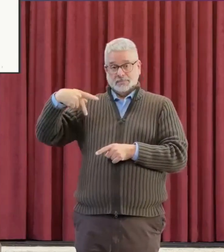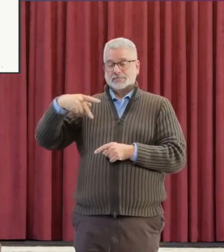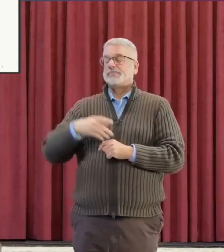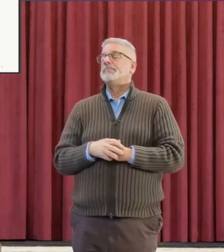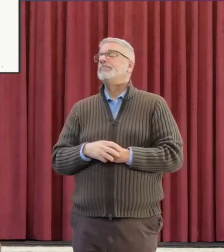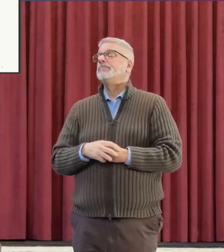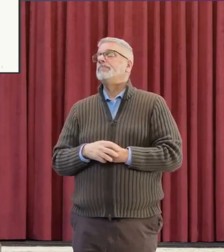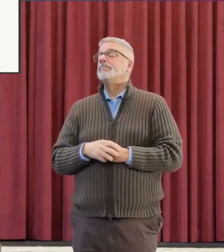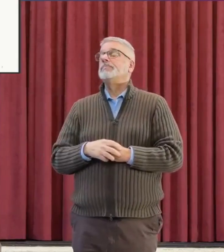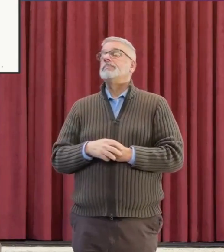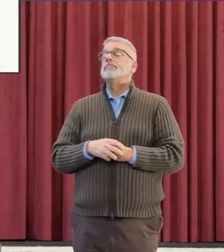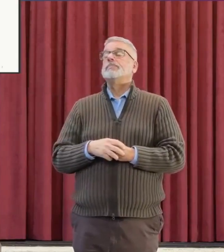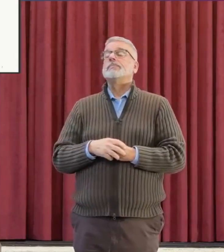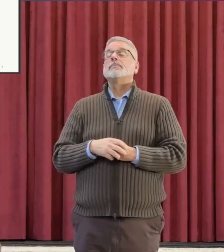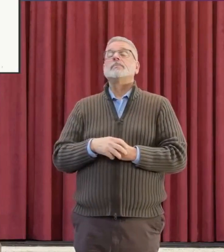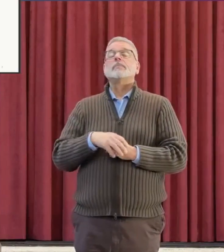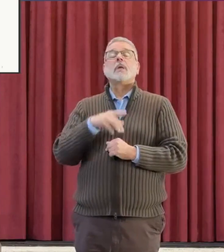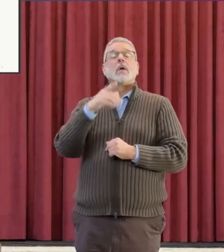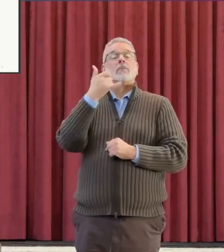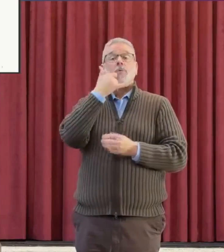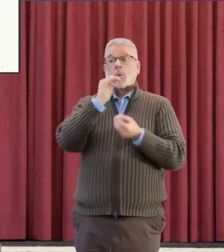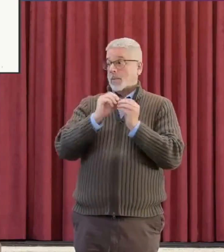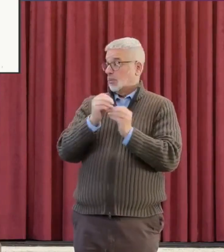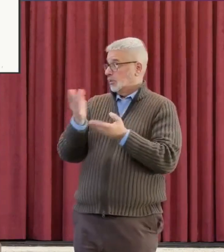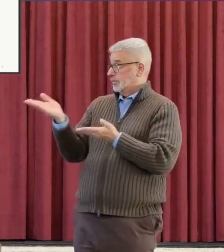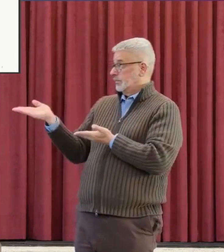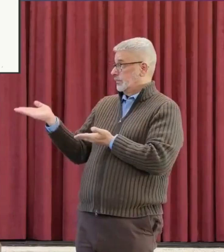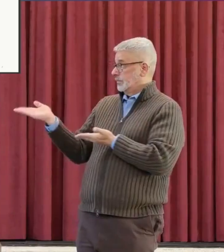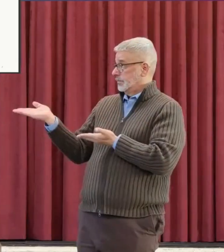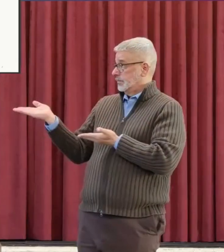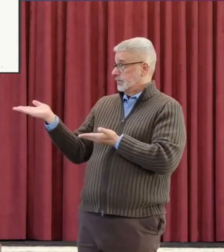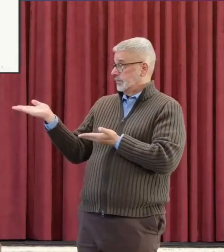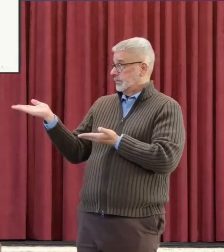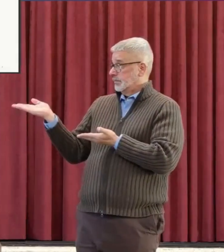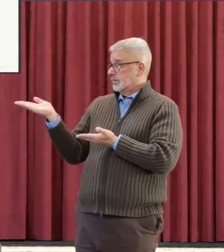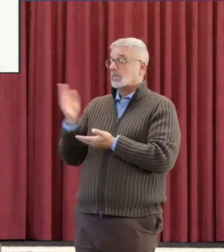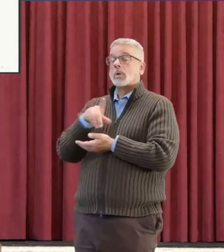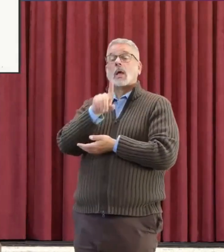HICAP. And our phone number is listed here,